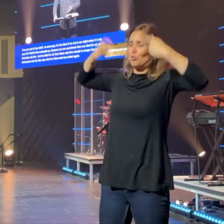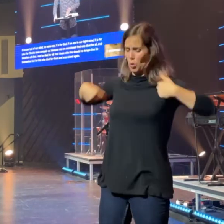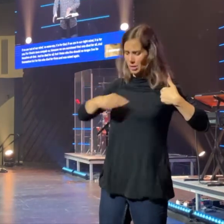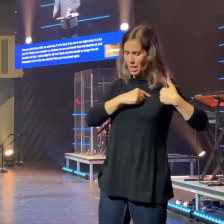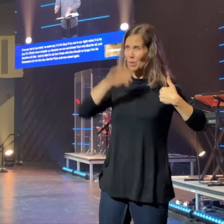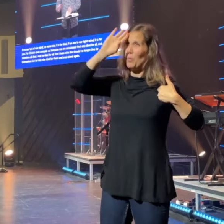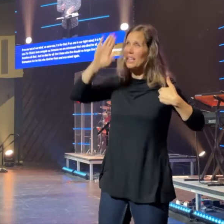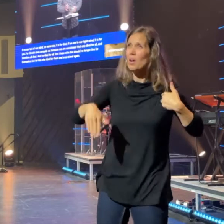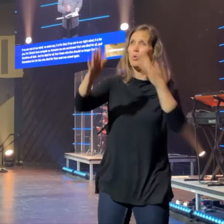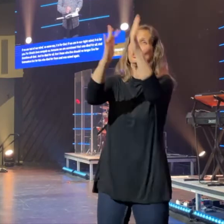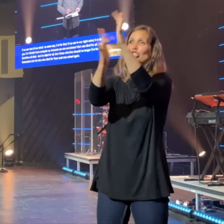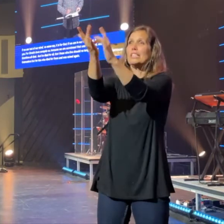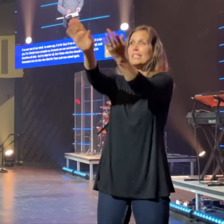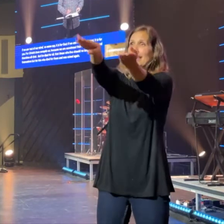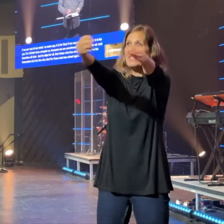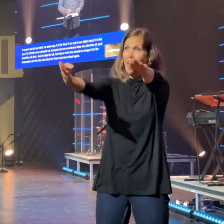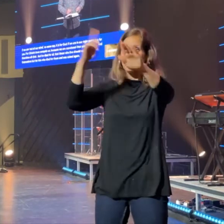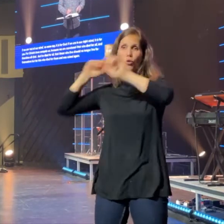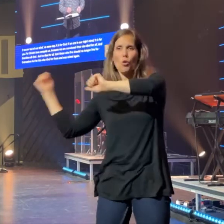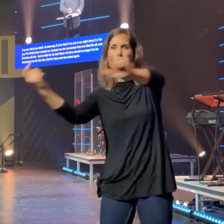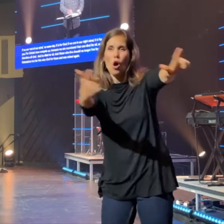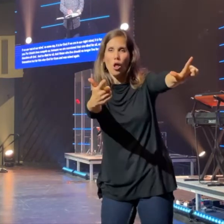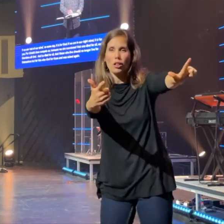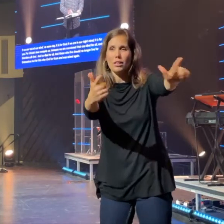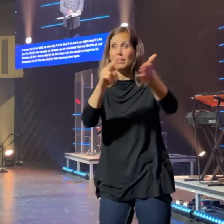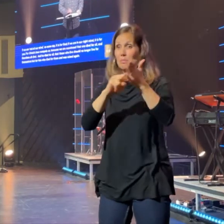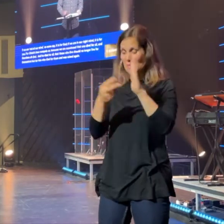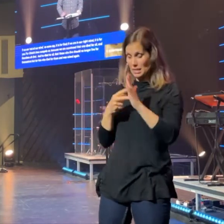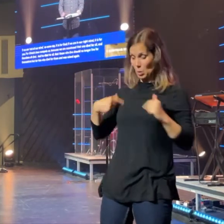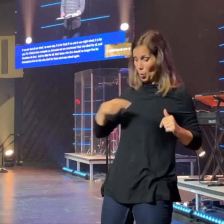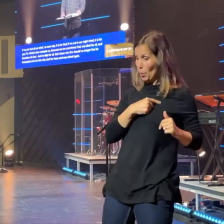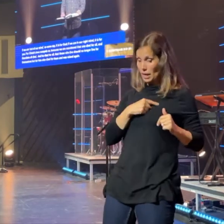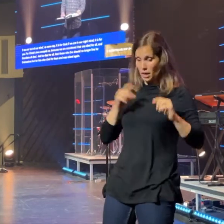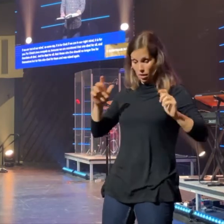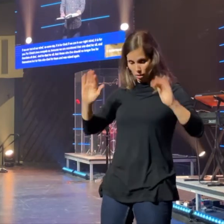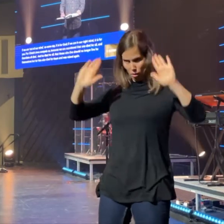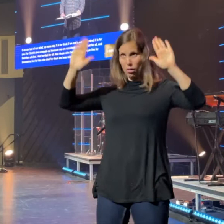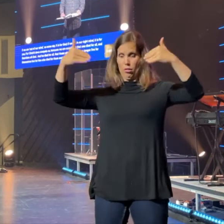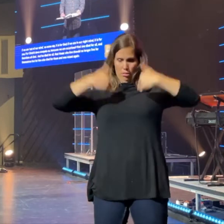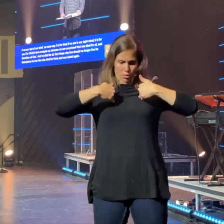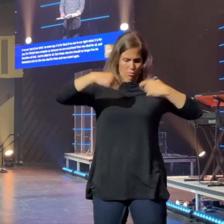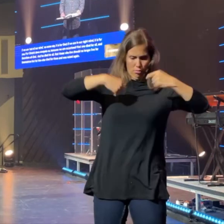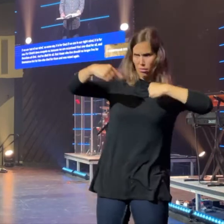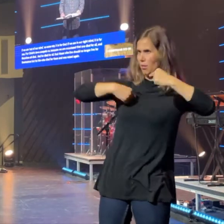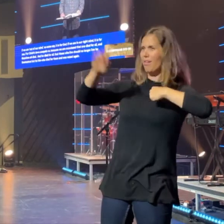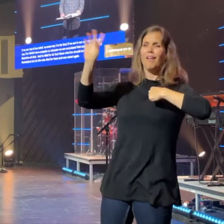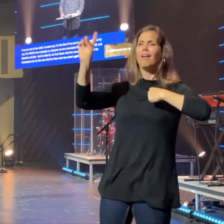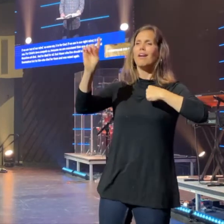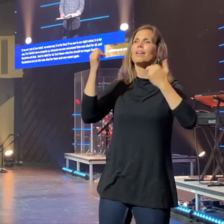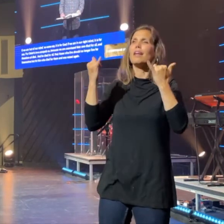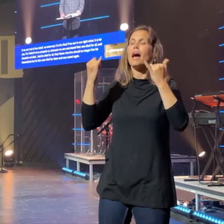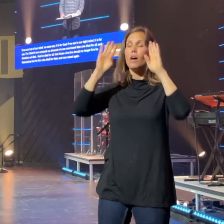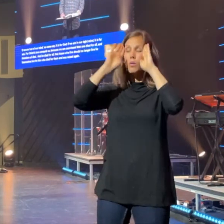And he died for all, that those who live should no longer live for themselves, but live for him who died for them and